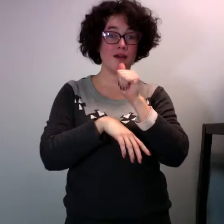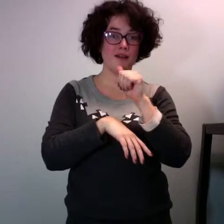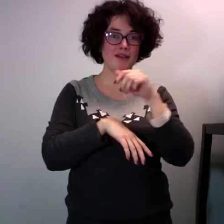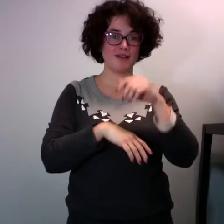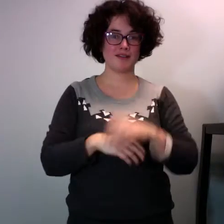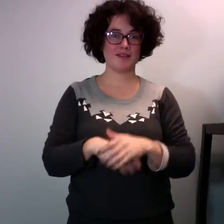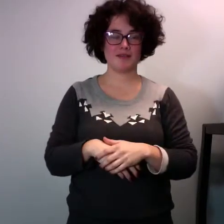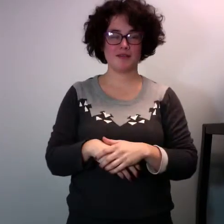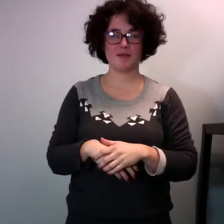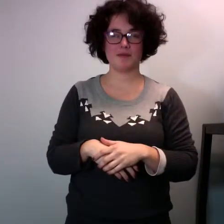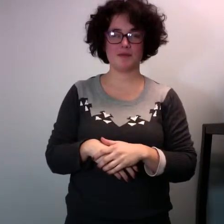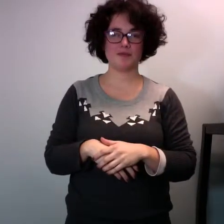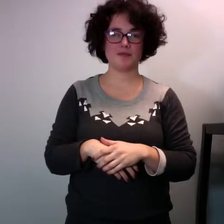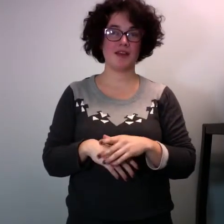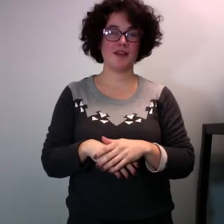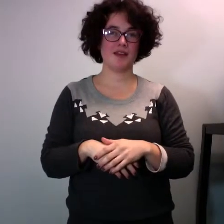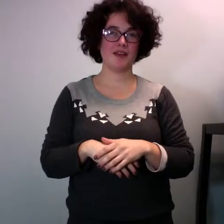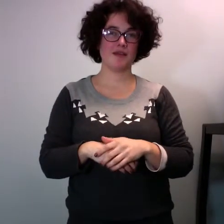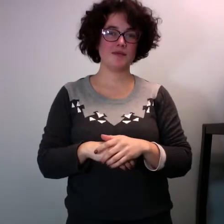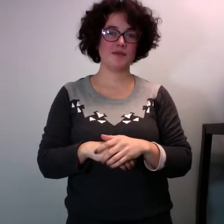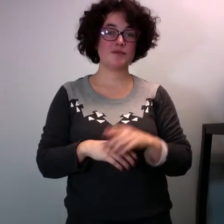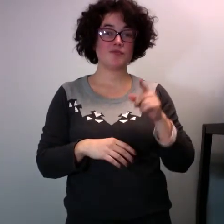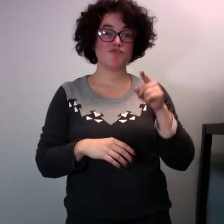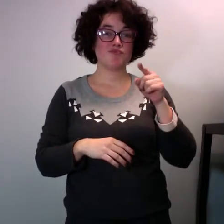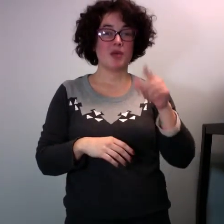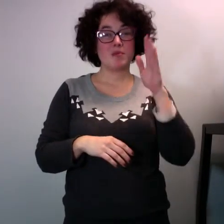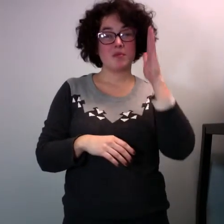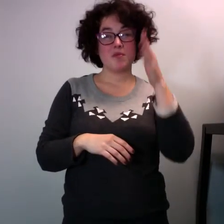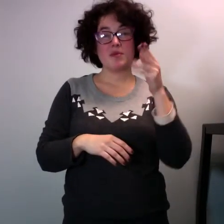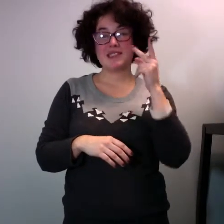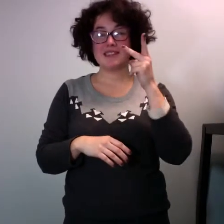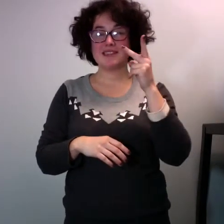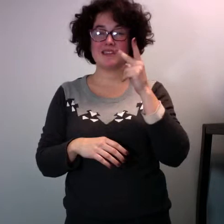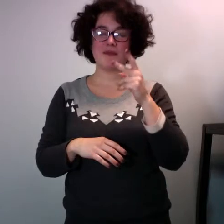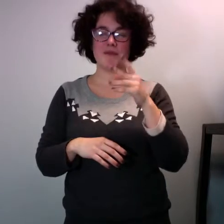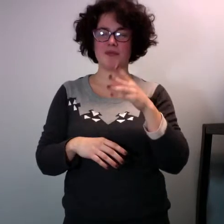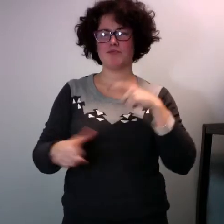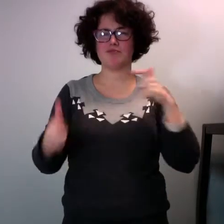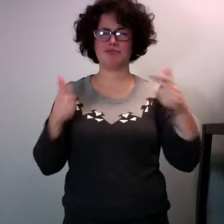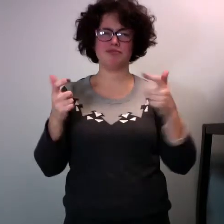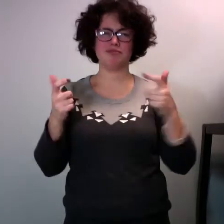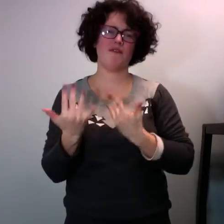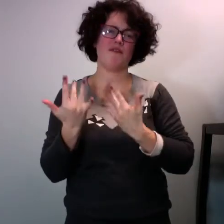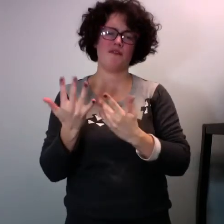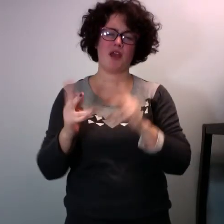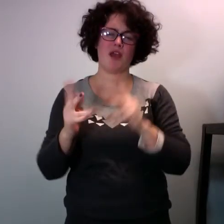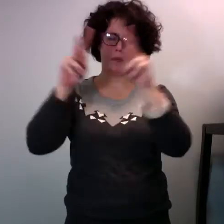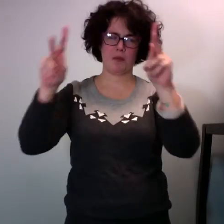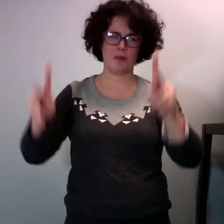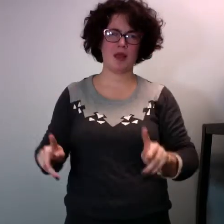Because you will see a big fireplace, red brick, with a big oak beam across. Now, on